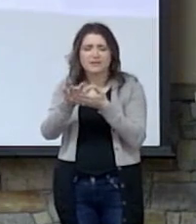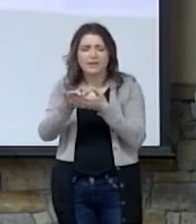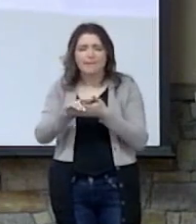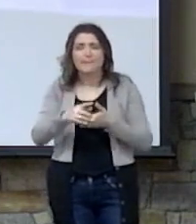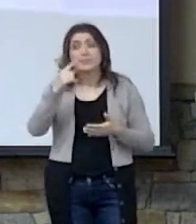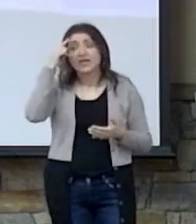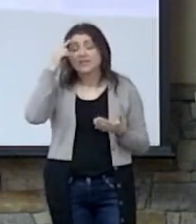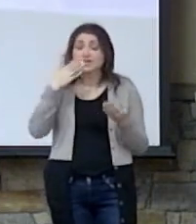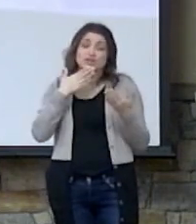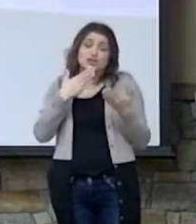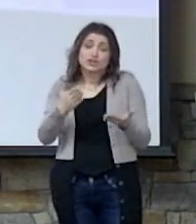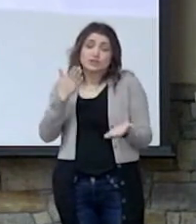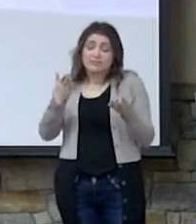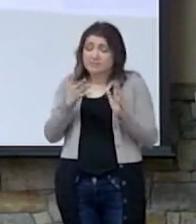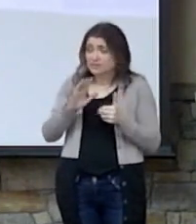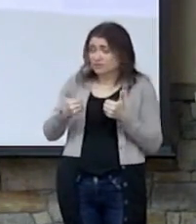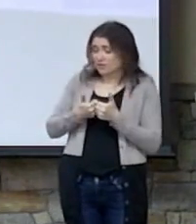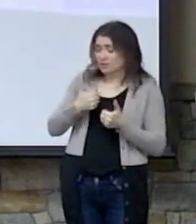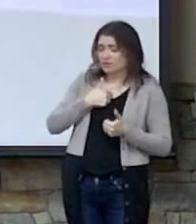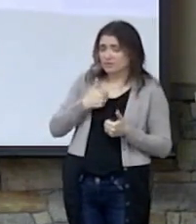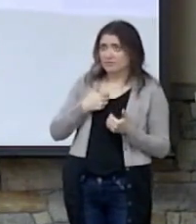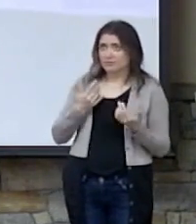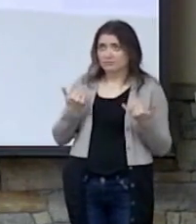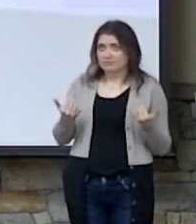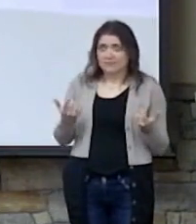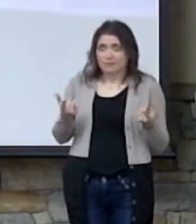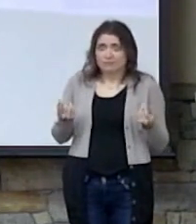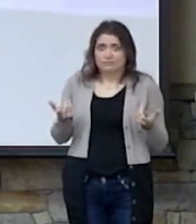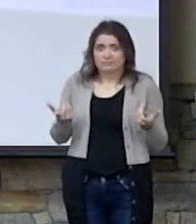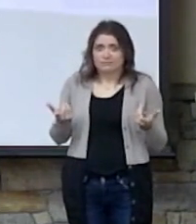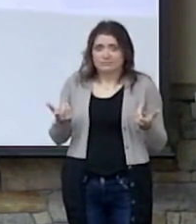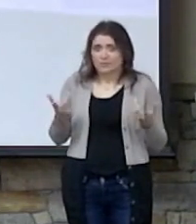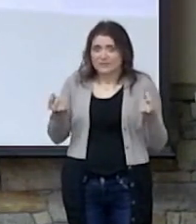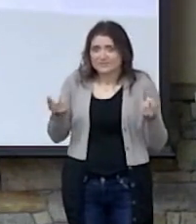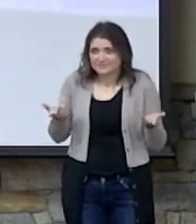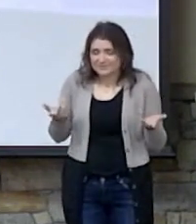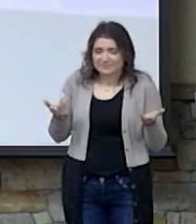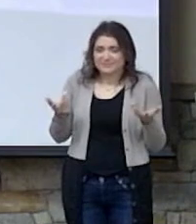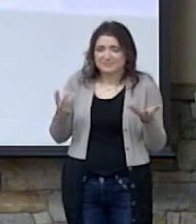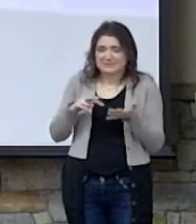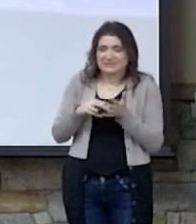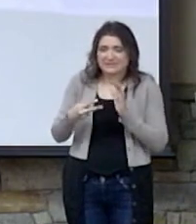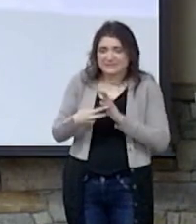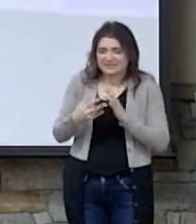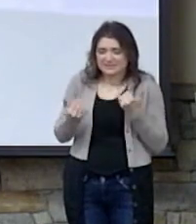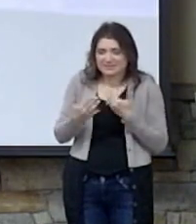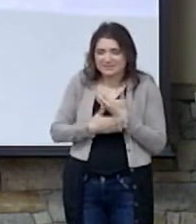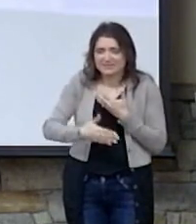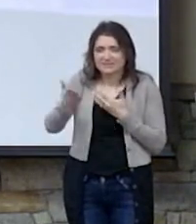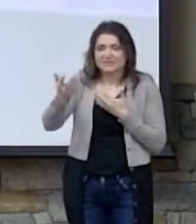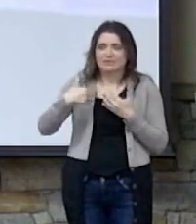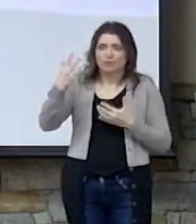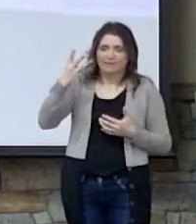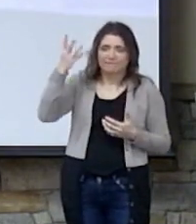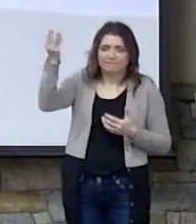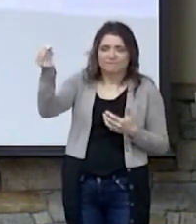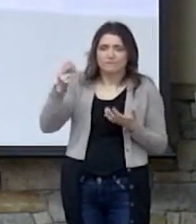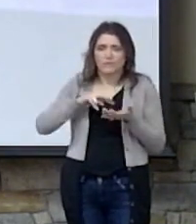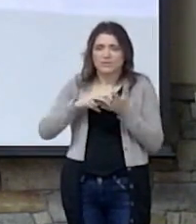think it's good maybe to challenge ourselves with what now? What does it mean in our lives and what now as we prepare to leave here this